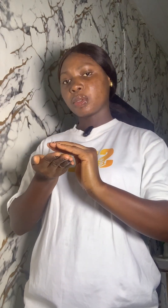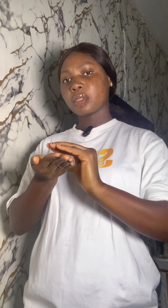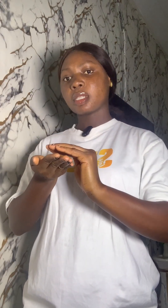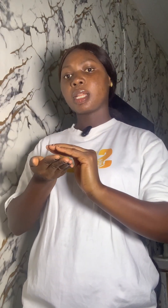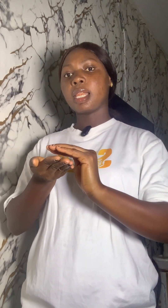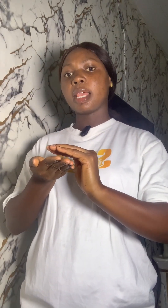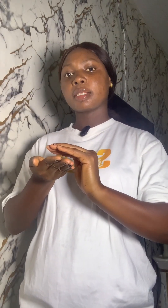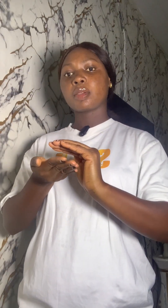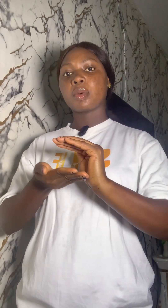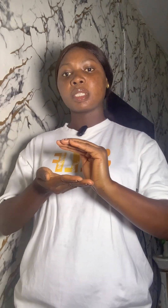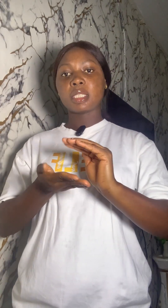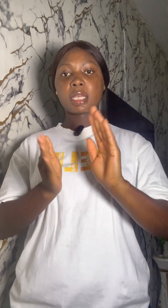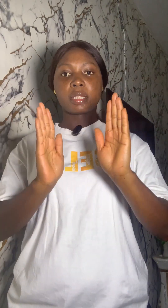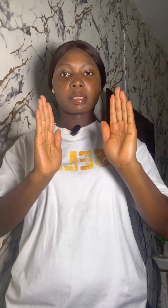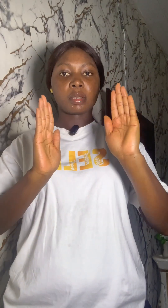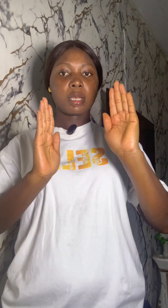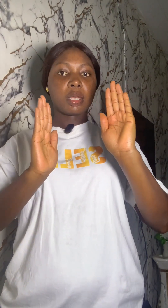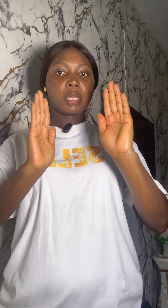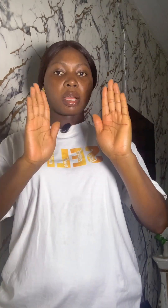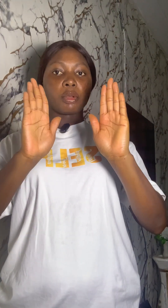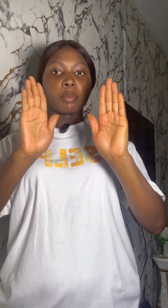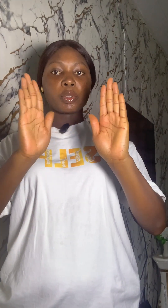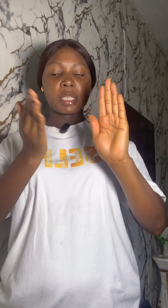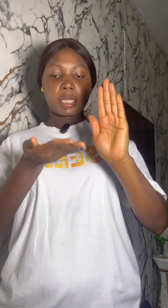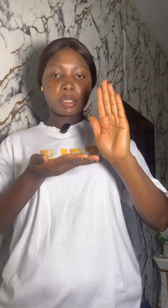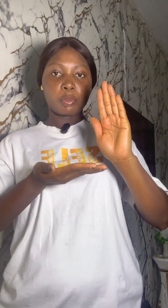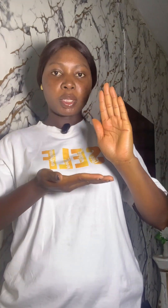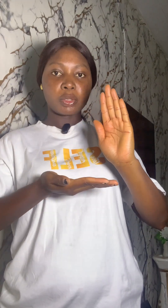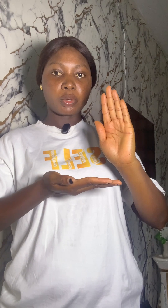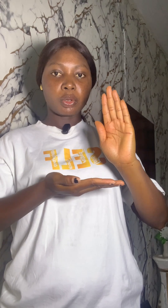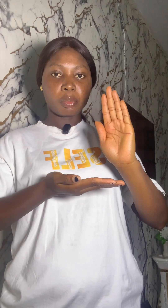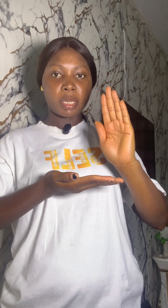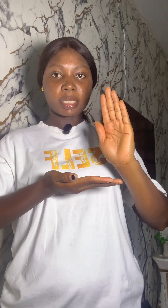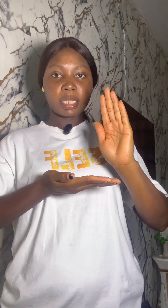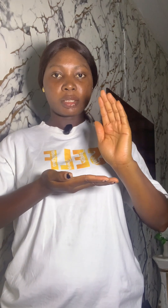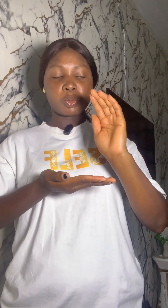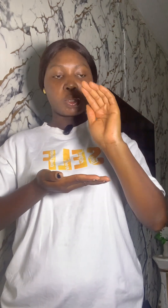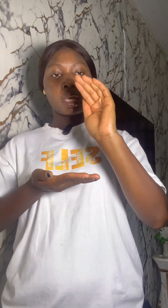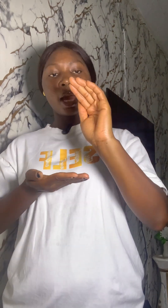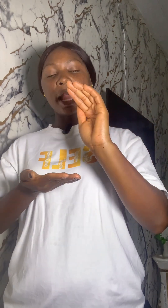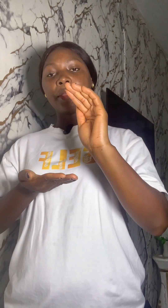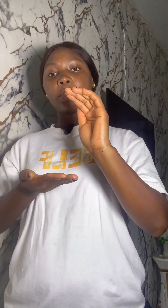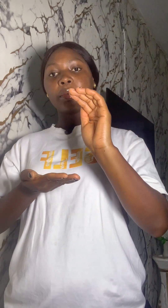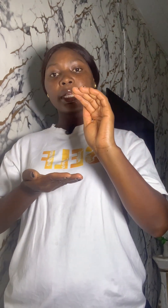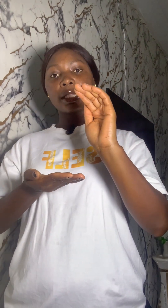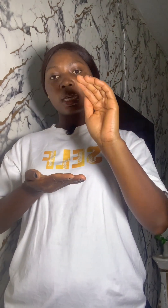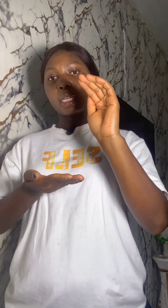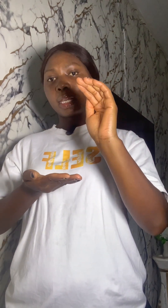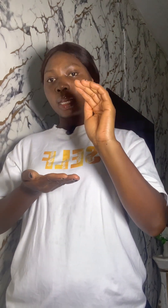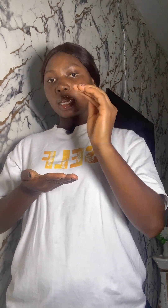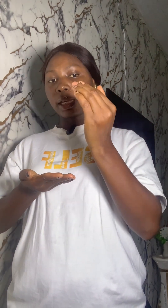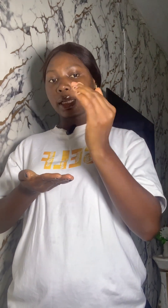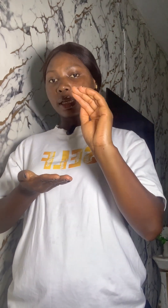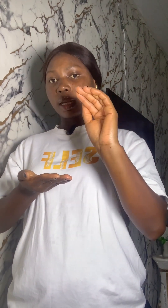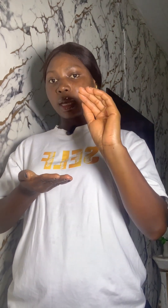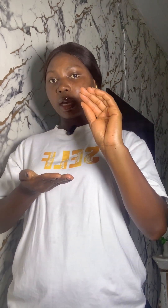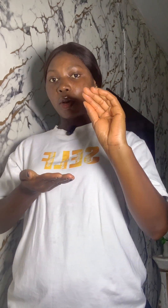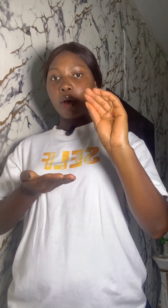Reduce, less, or discount. Now your both hand, you place your non-dominant hand this way and your dominant hand in a